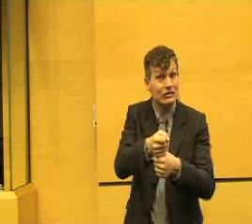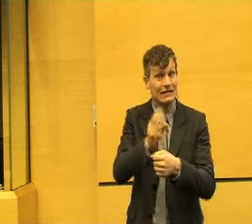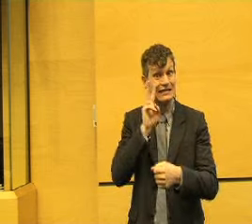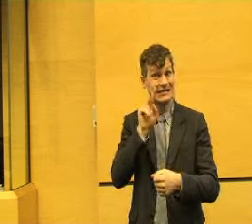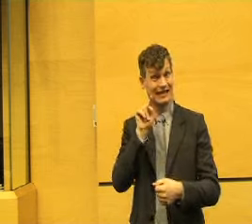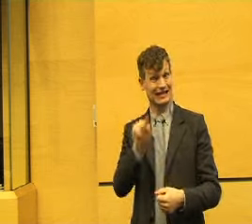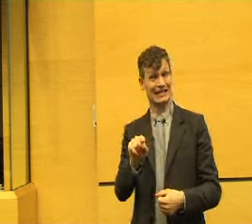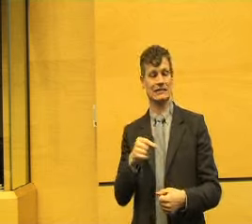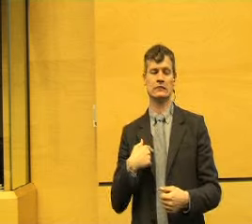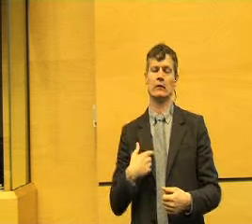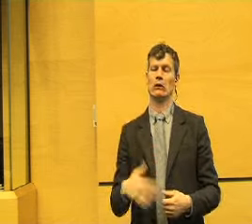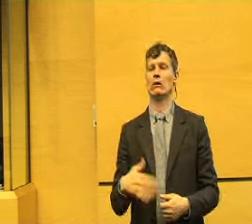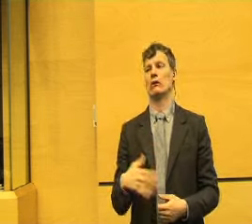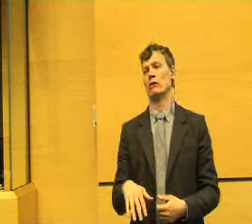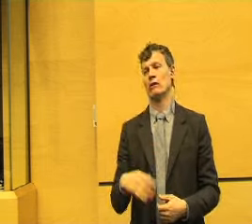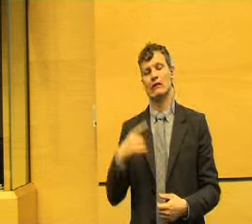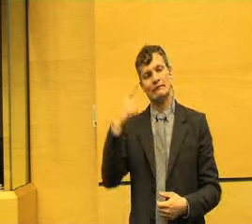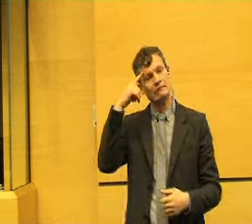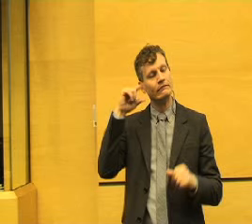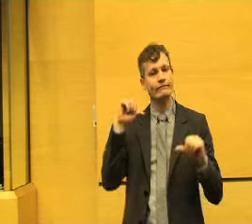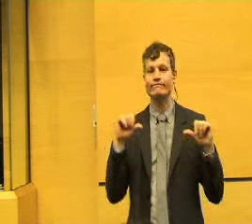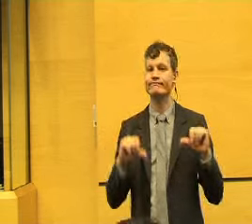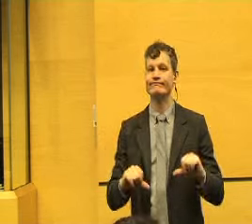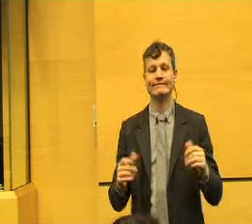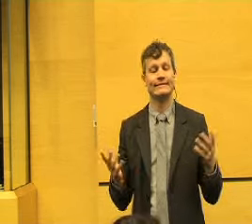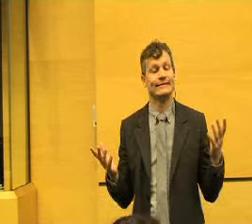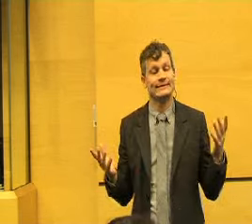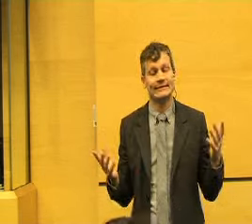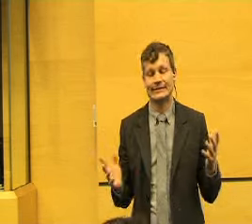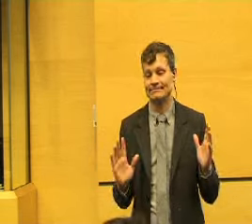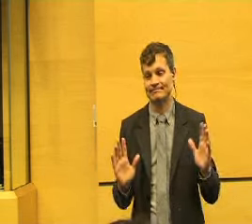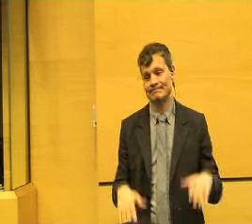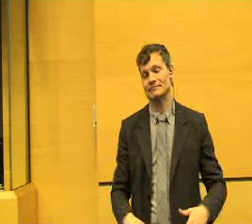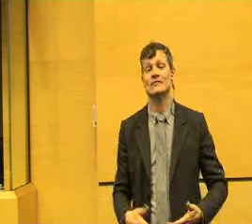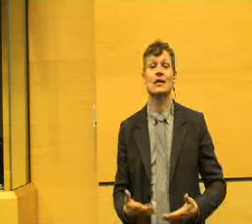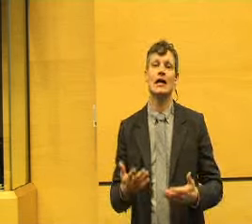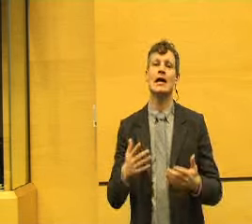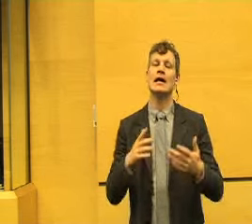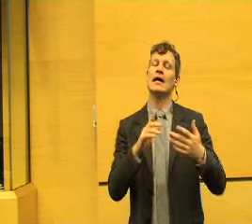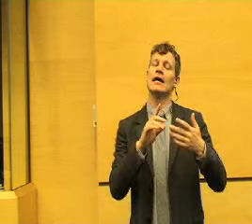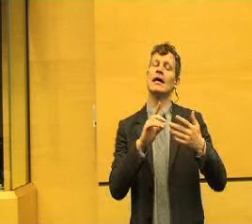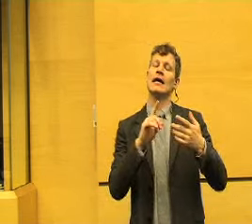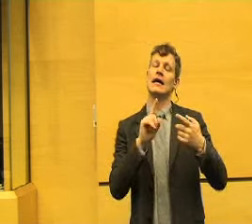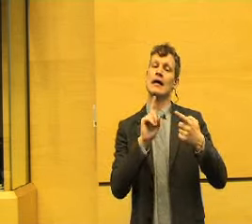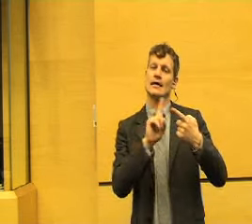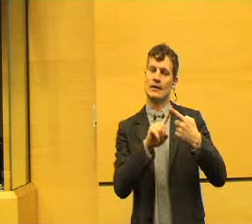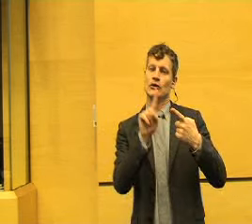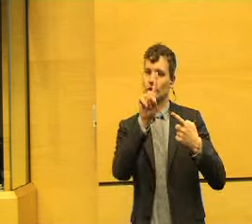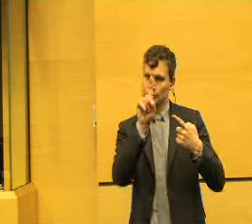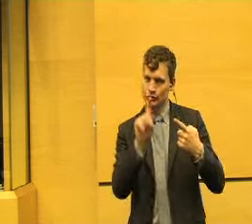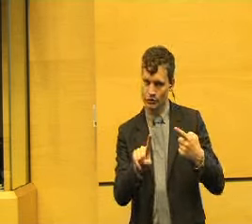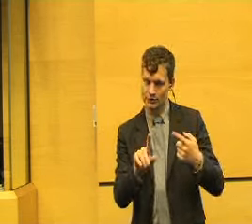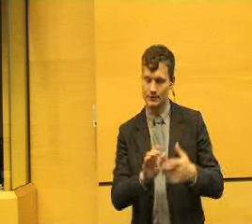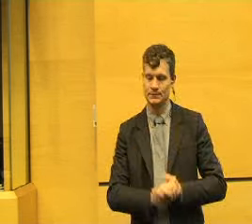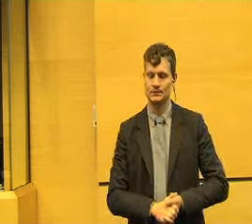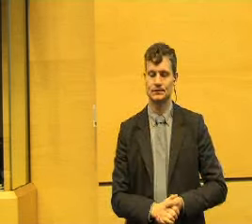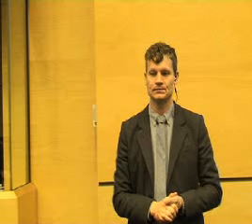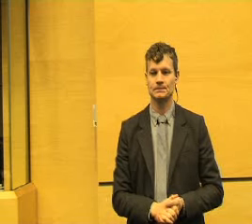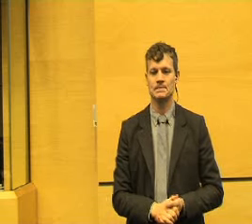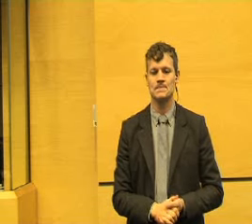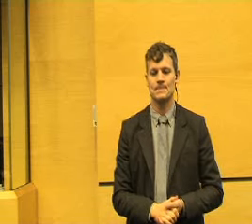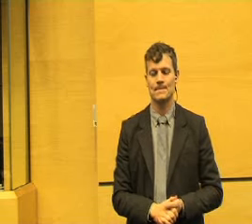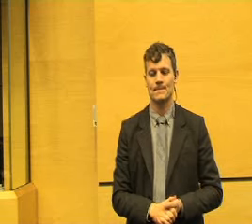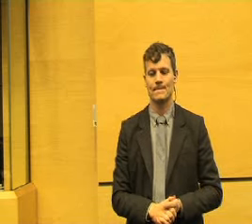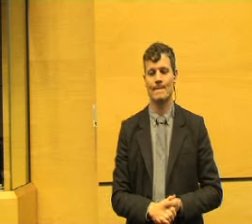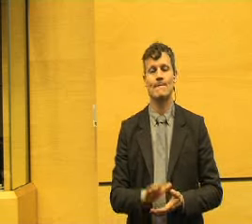Having said this, I have a follow-up question. This concerns my request for